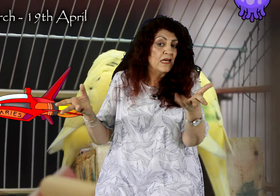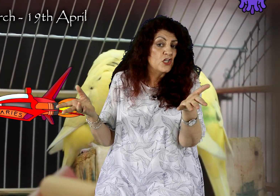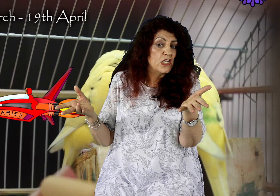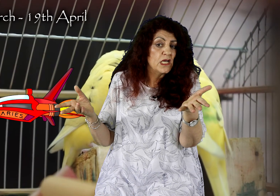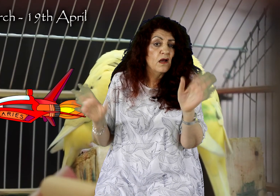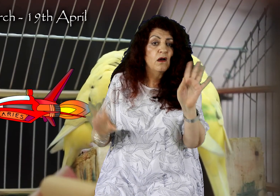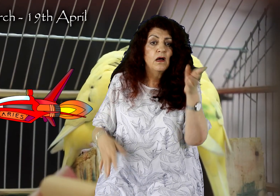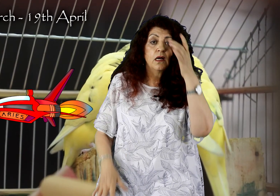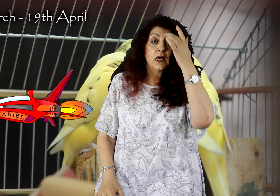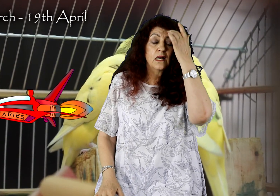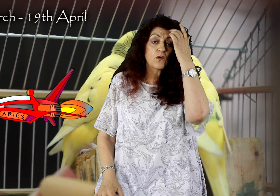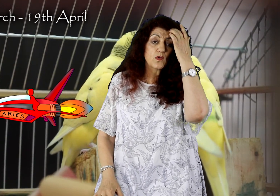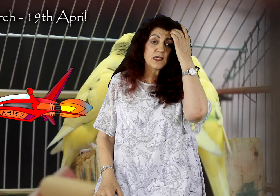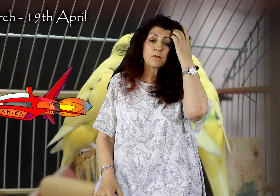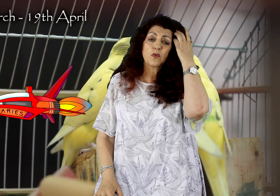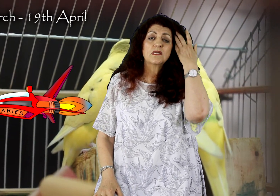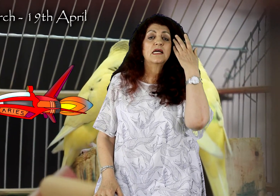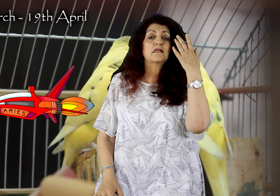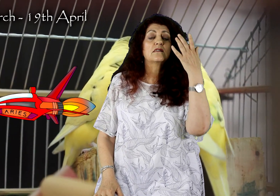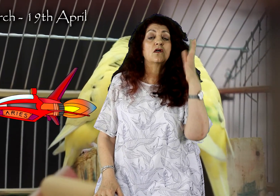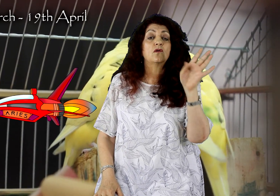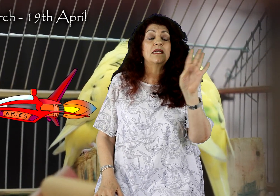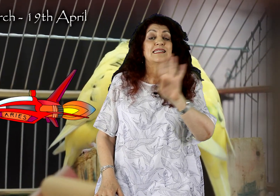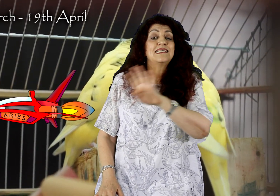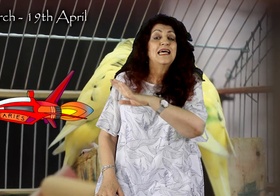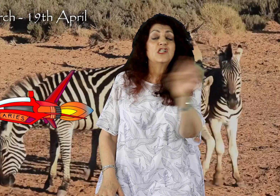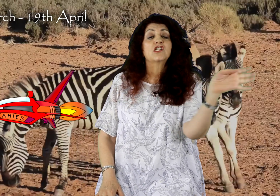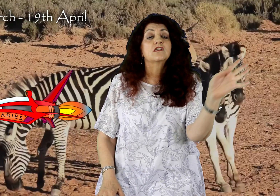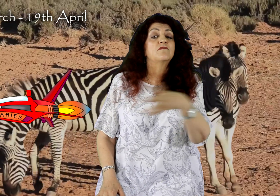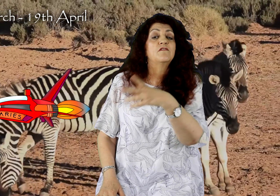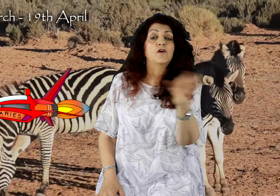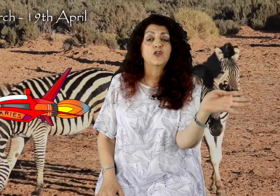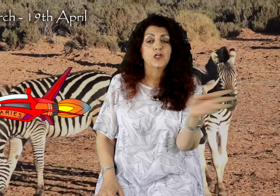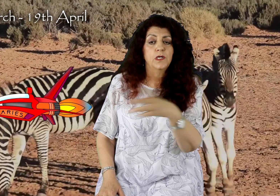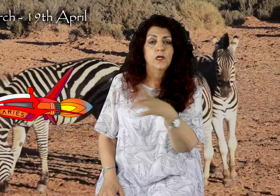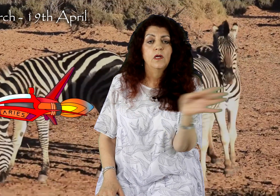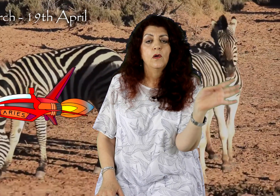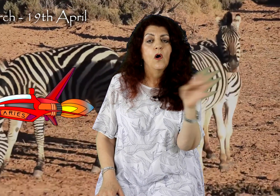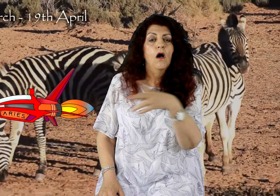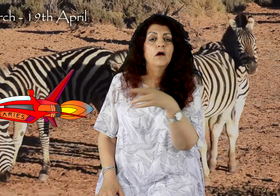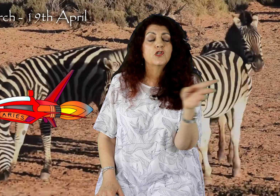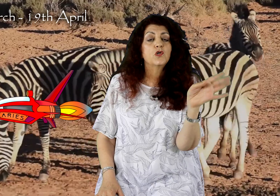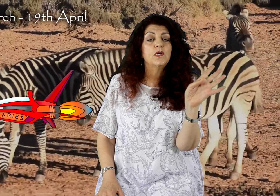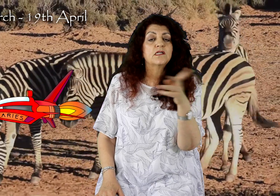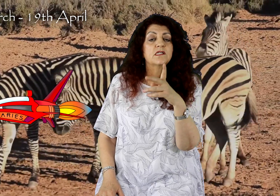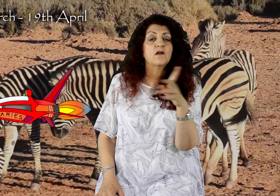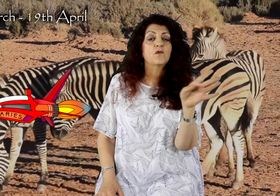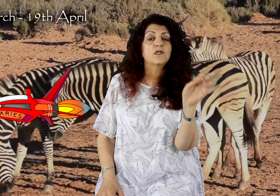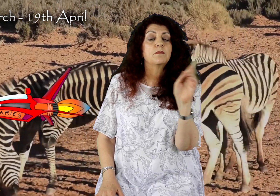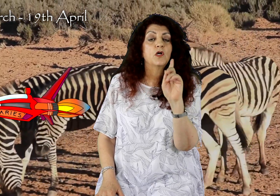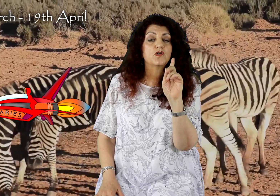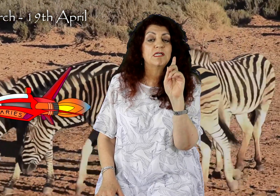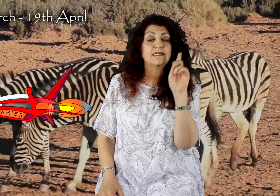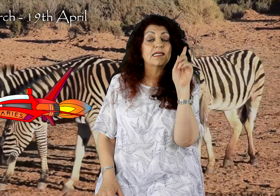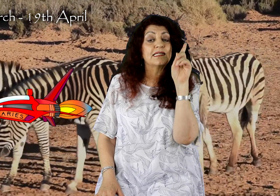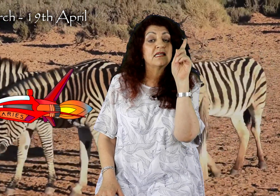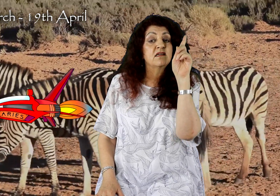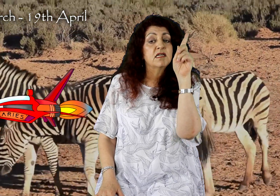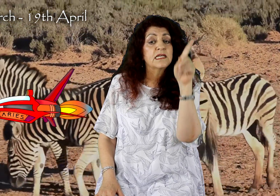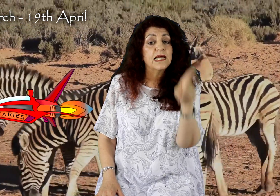energy. And of course, that poor tattered soul needs lashes of devotion. ask your inner self what it most needs and see that it gets